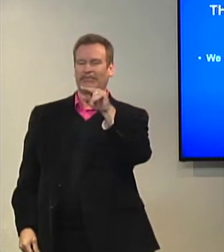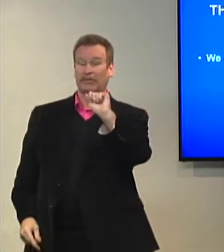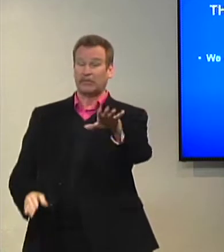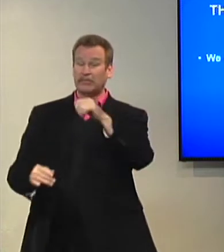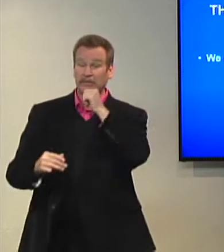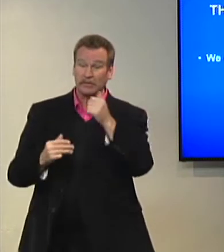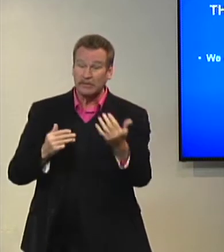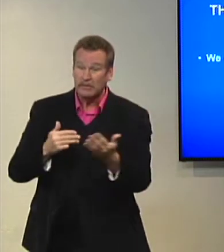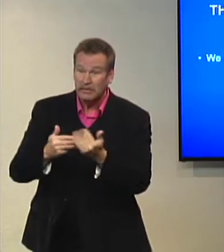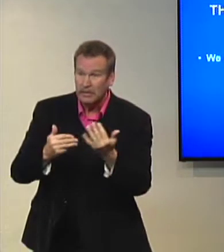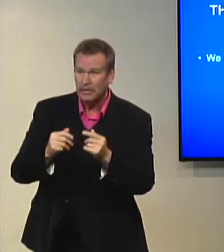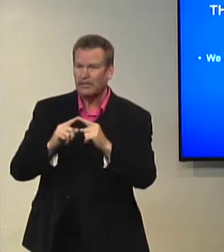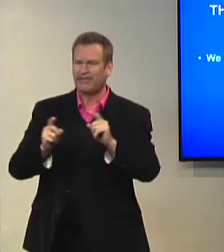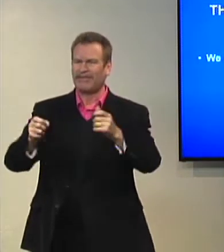Once we have repented, we are to look forward.